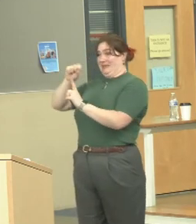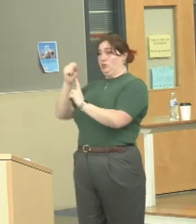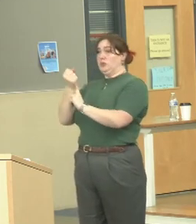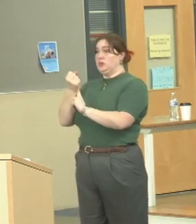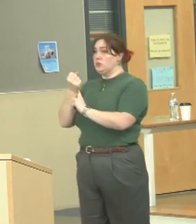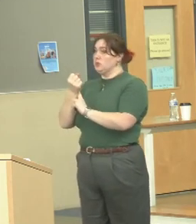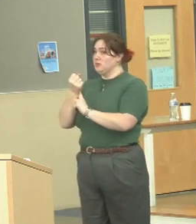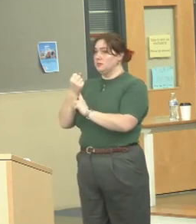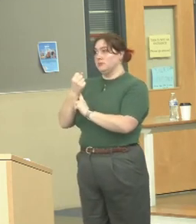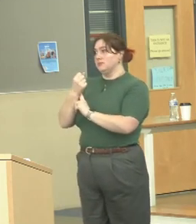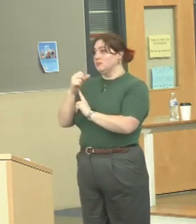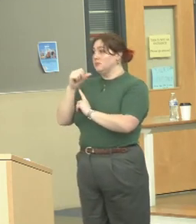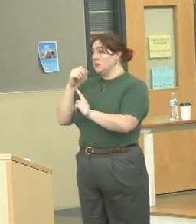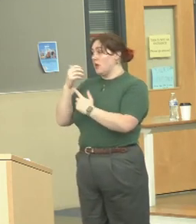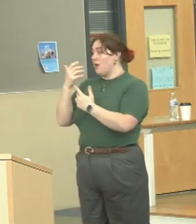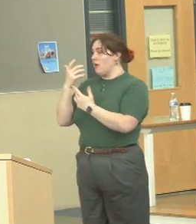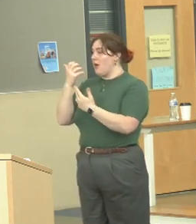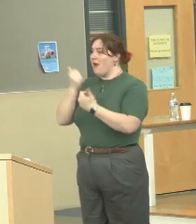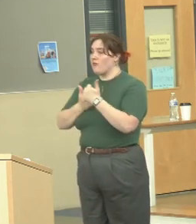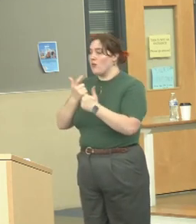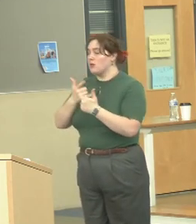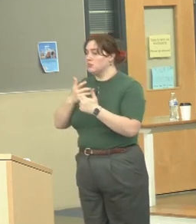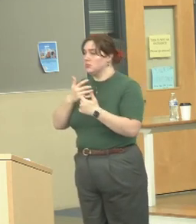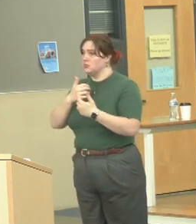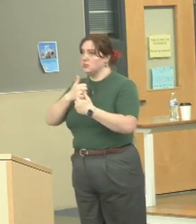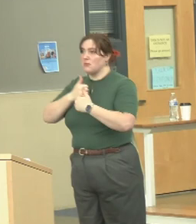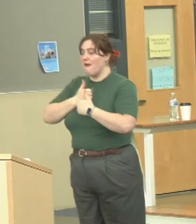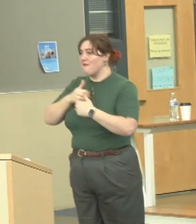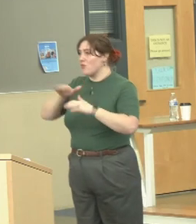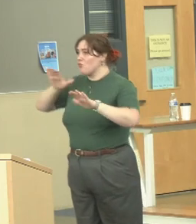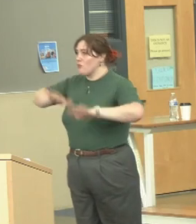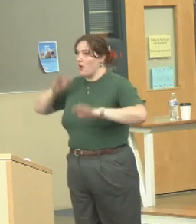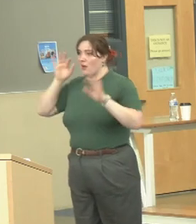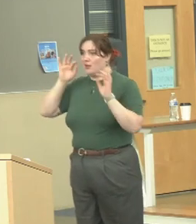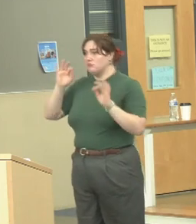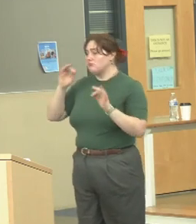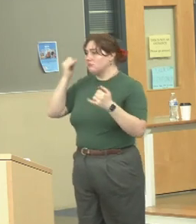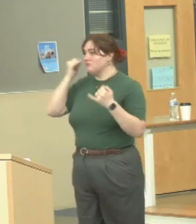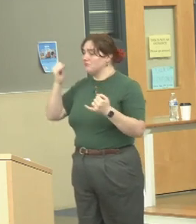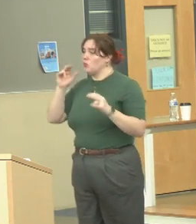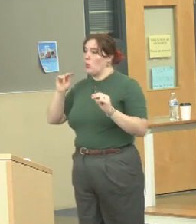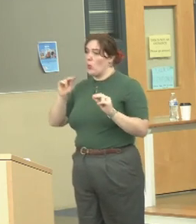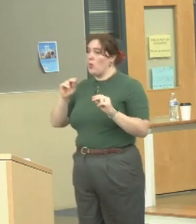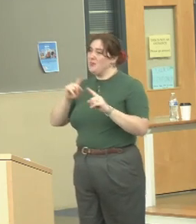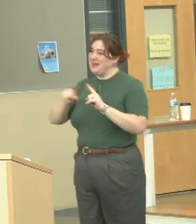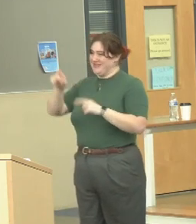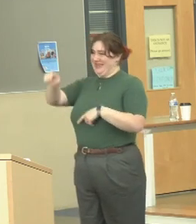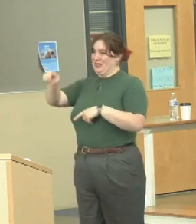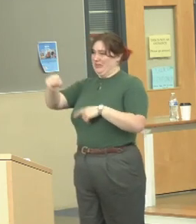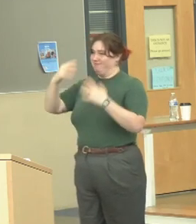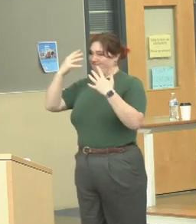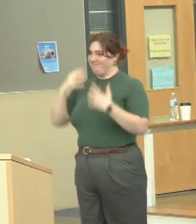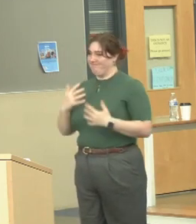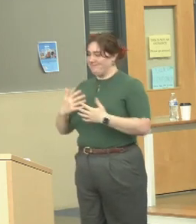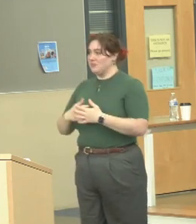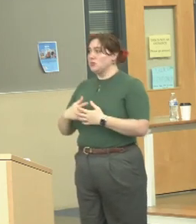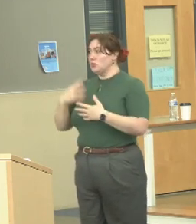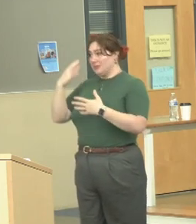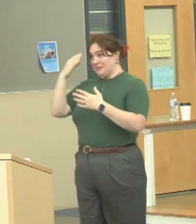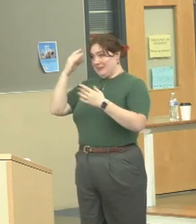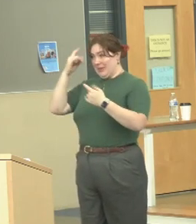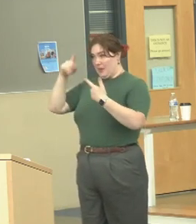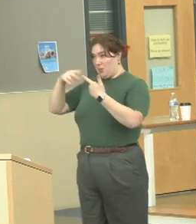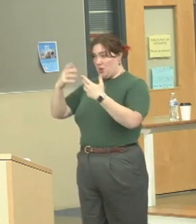it's not the most popular thing and nobody wants to do it, but it is necessary, unfortunately, to think about consolidating